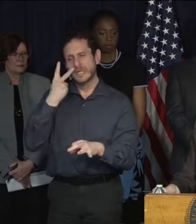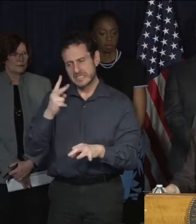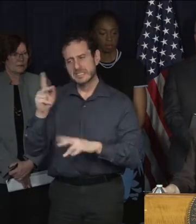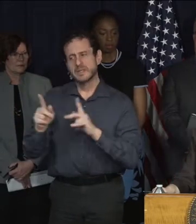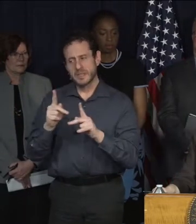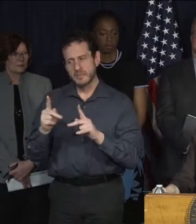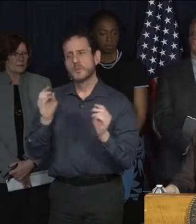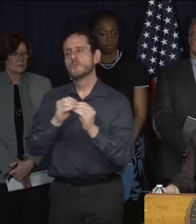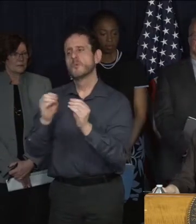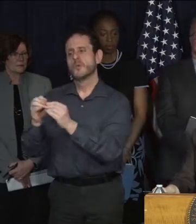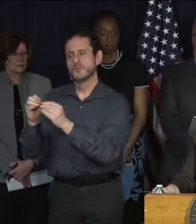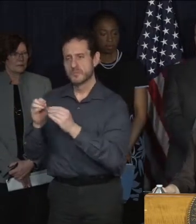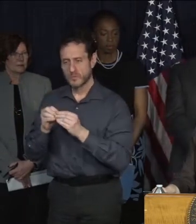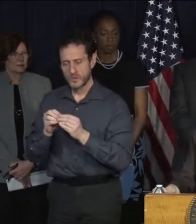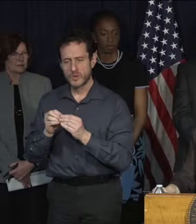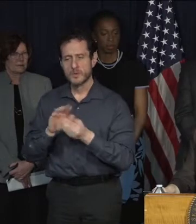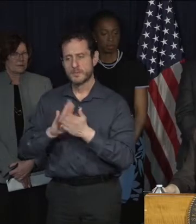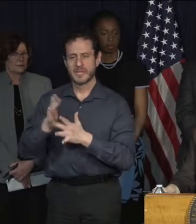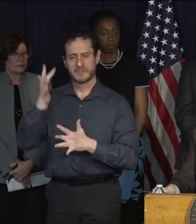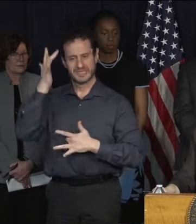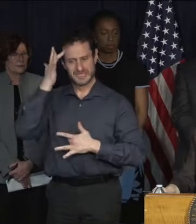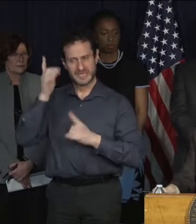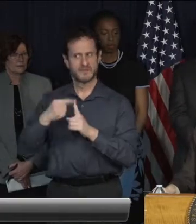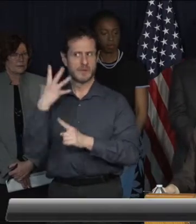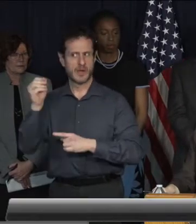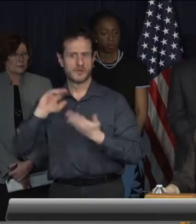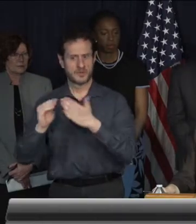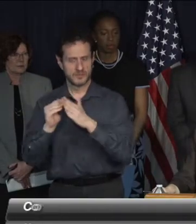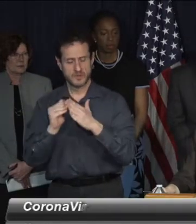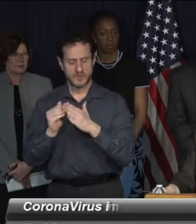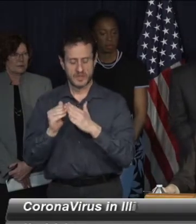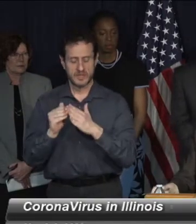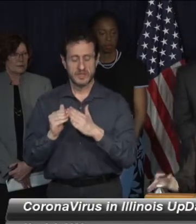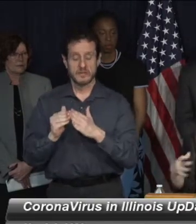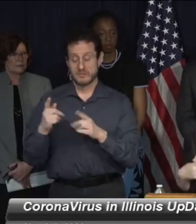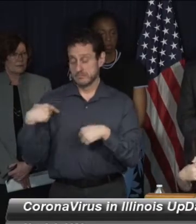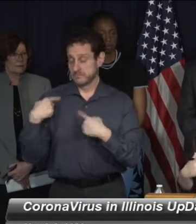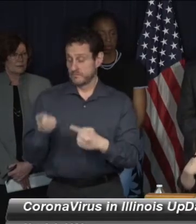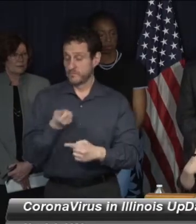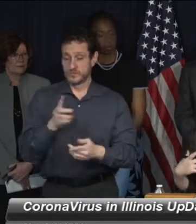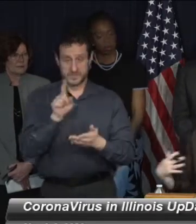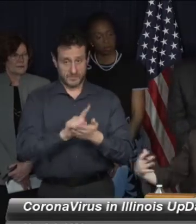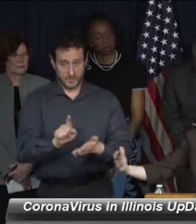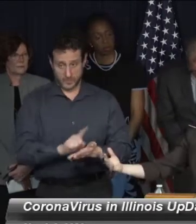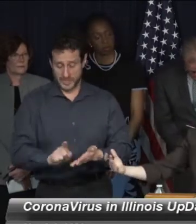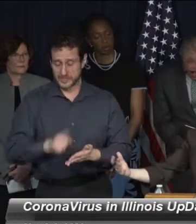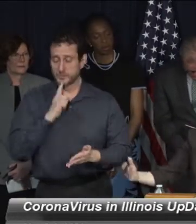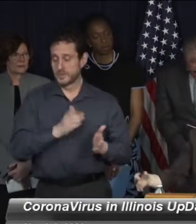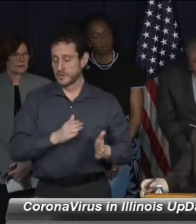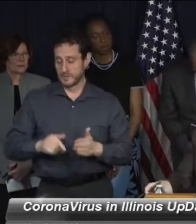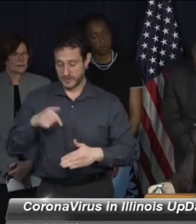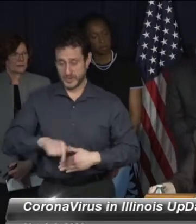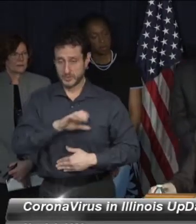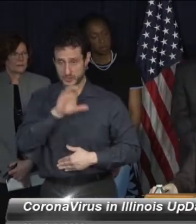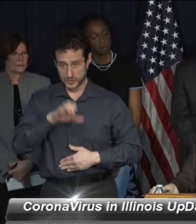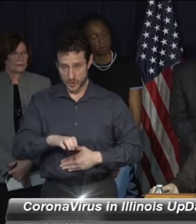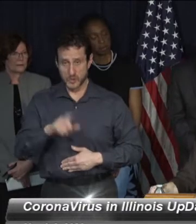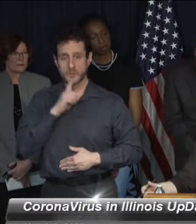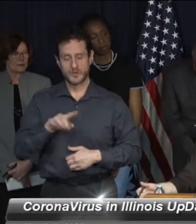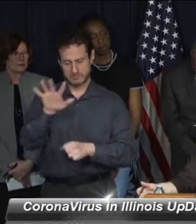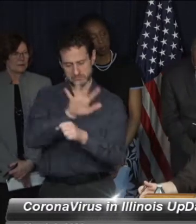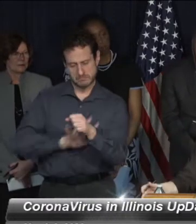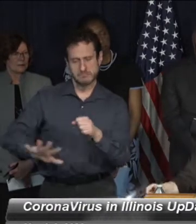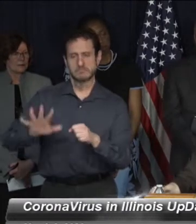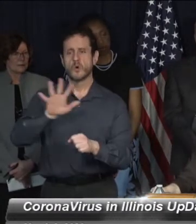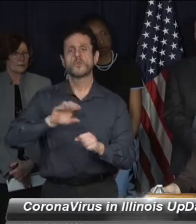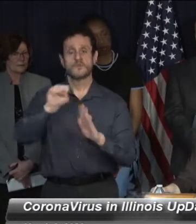of communities and in parts of the United States. For weeks, we have been preparing not just as Chicago, but as a whole region and state to